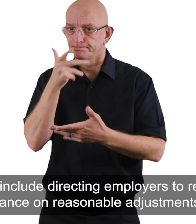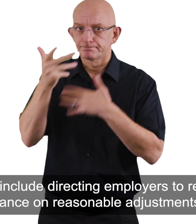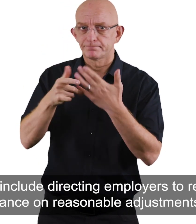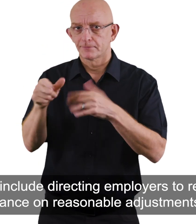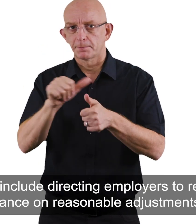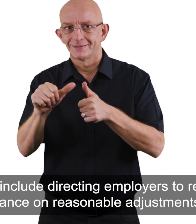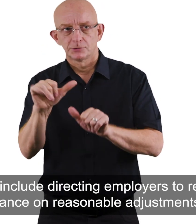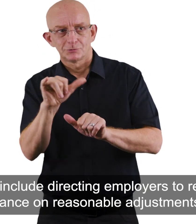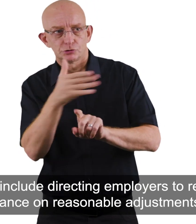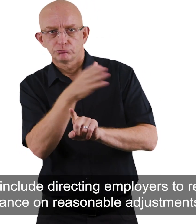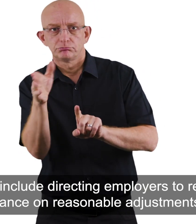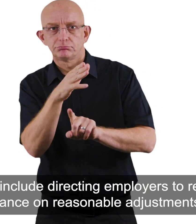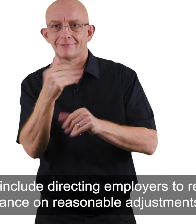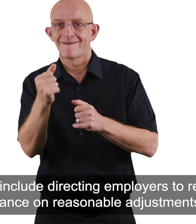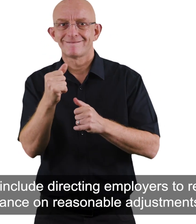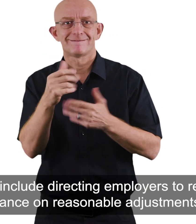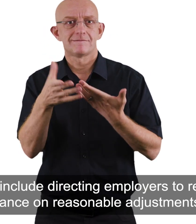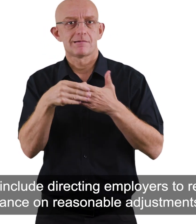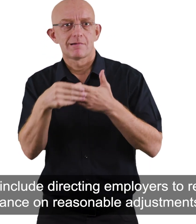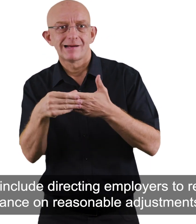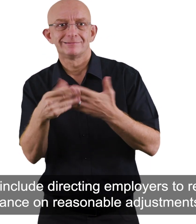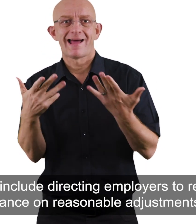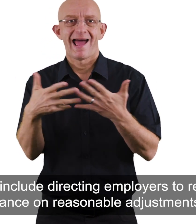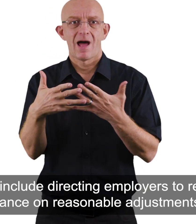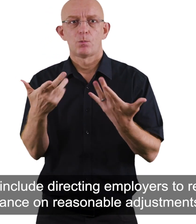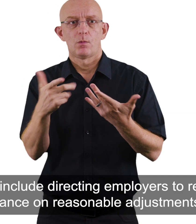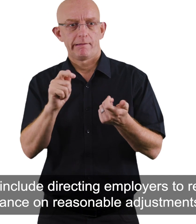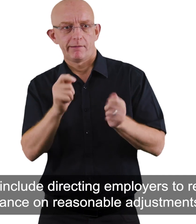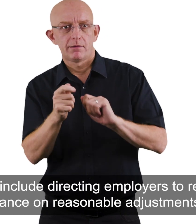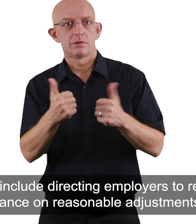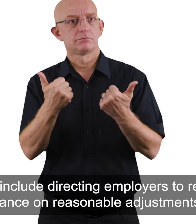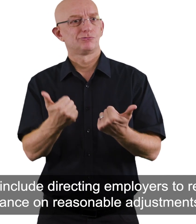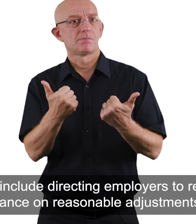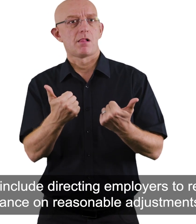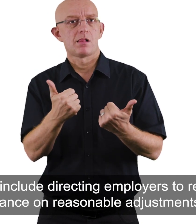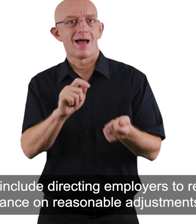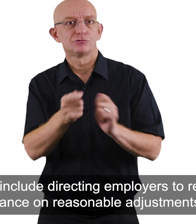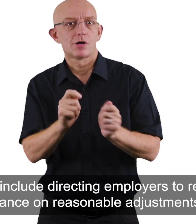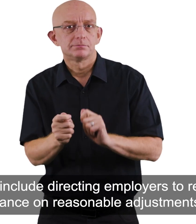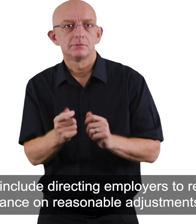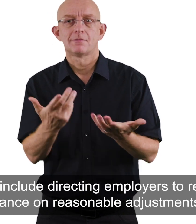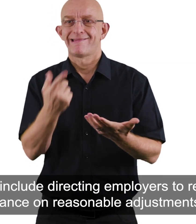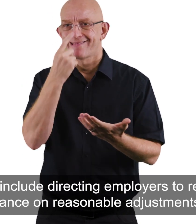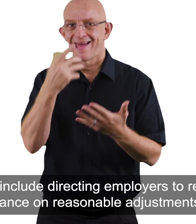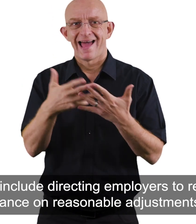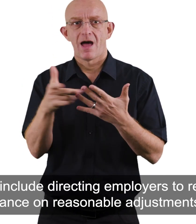This could include directing employers to relevant guidance on reasonable